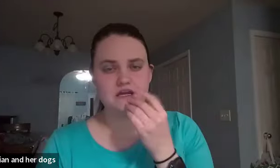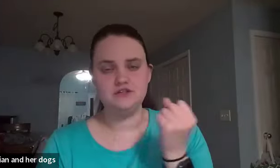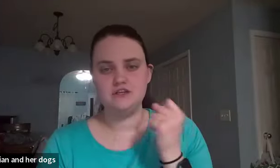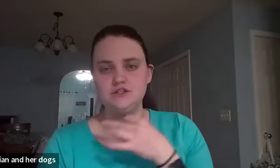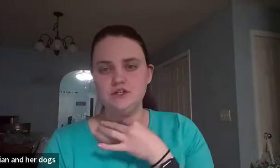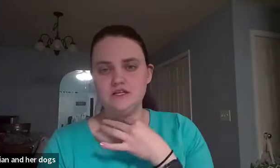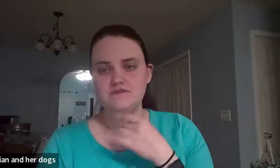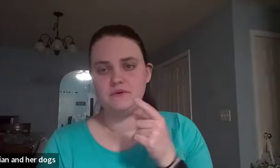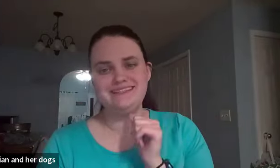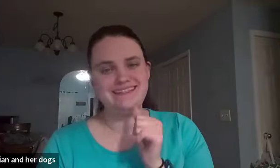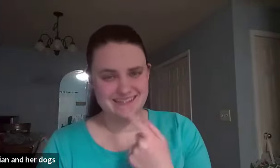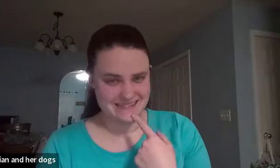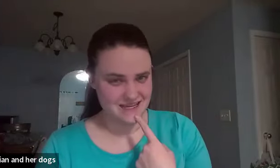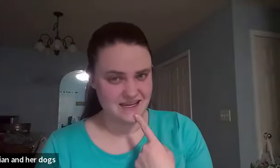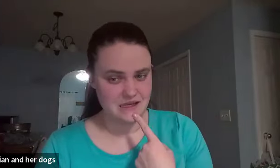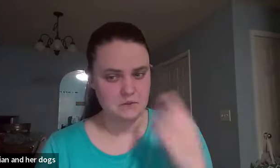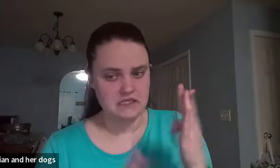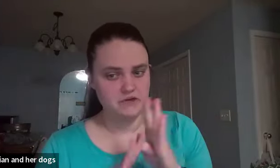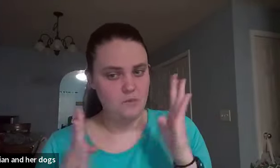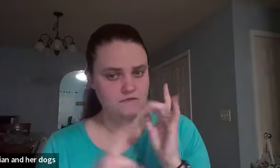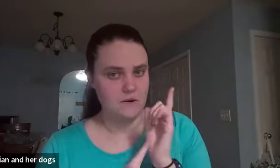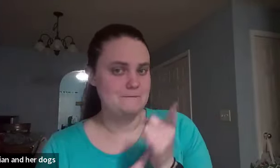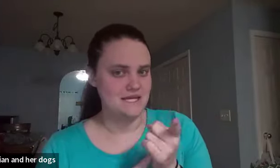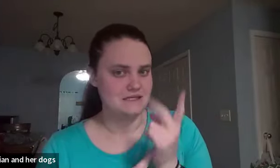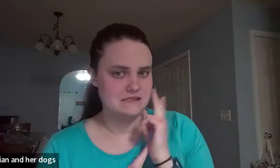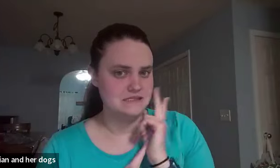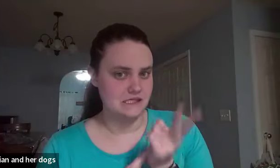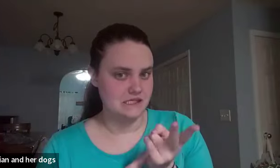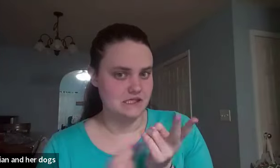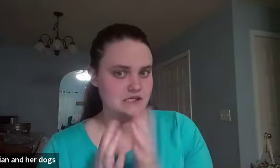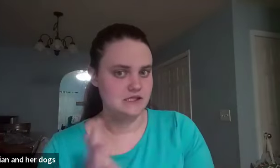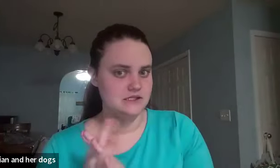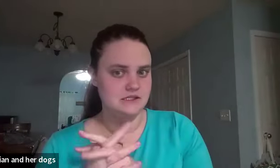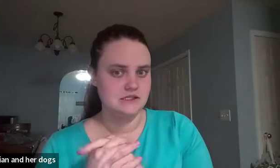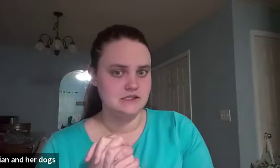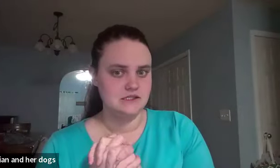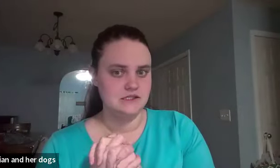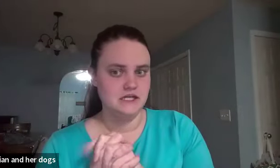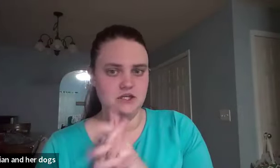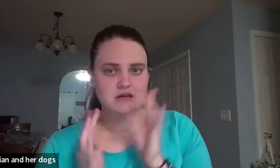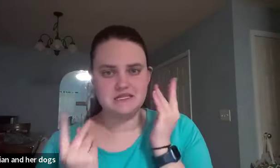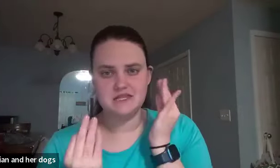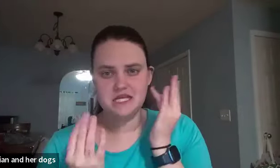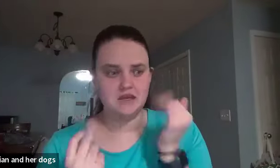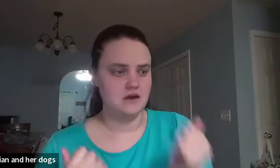signs you guys are curious of that we didn't say? I'm gonna leave it open for a minute and see. Any you guys can think